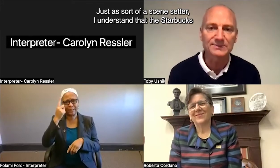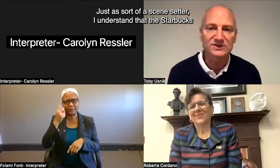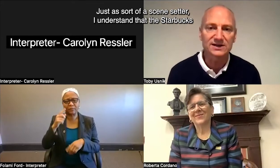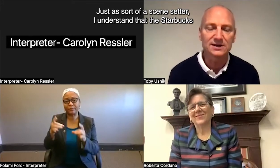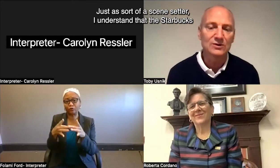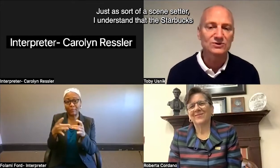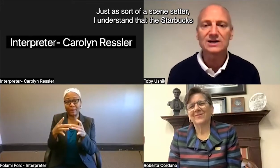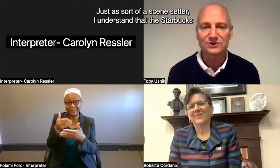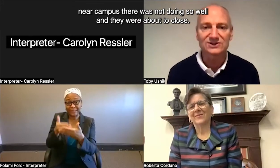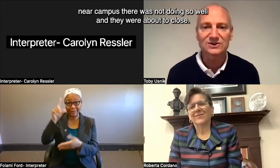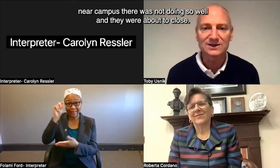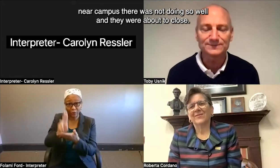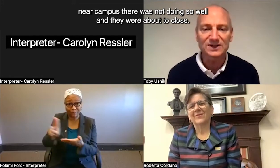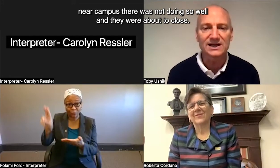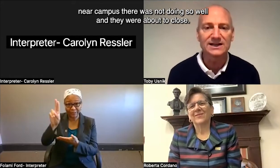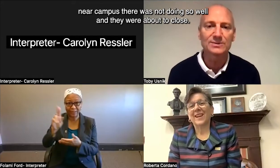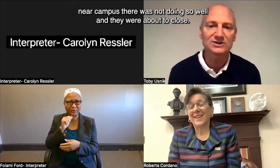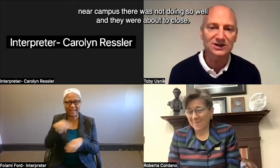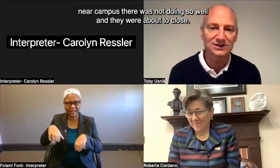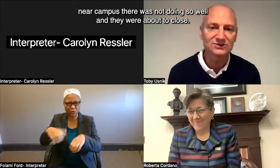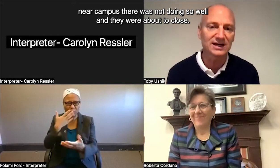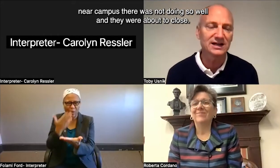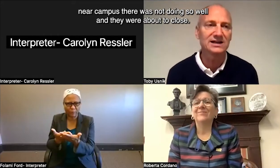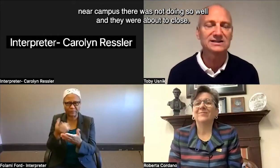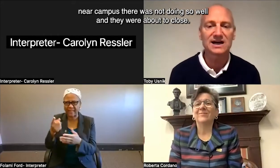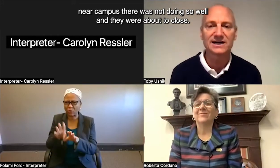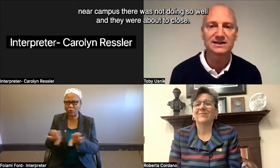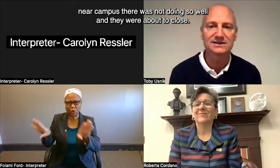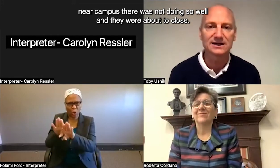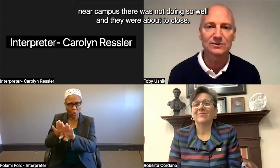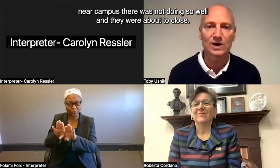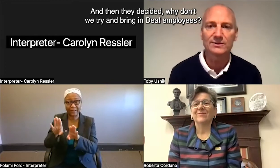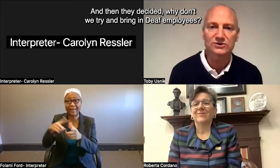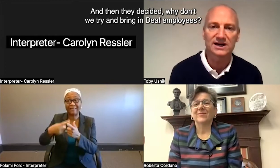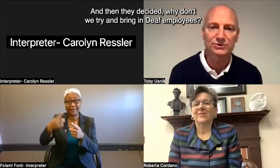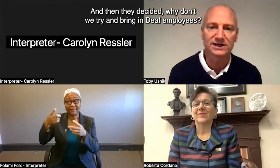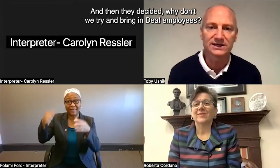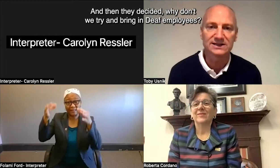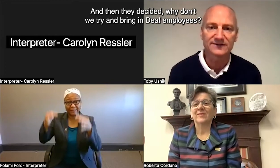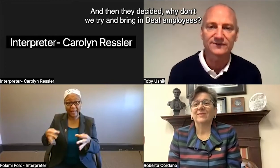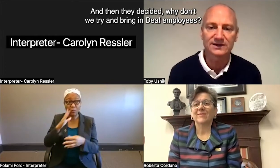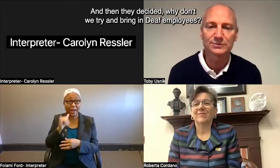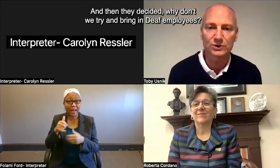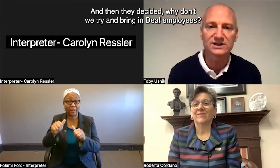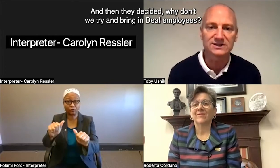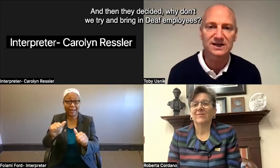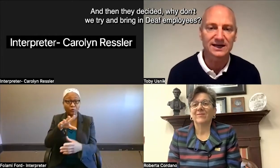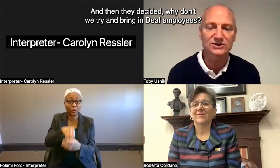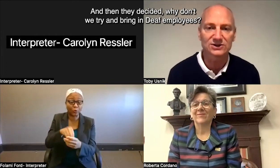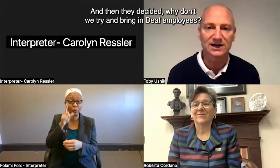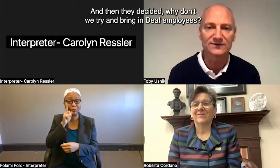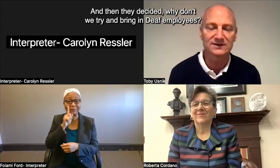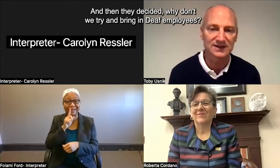near campus there was not doing so well and they were about to close and then they decided, why don't we try and bring in deaf employees?